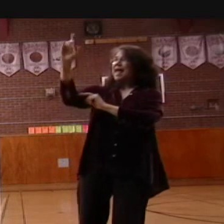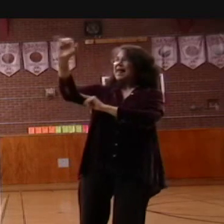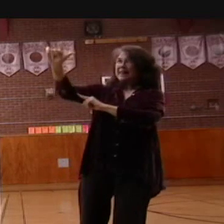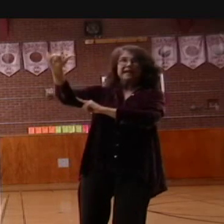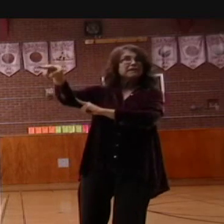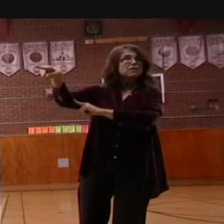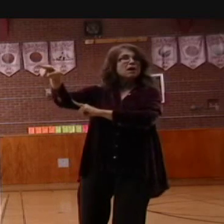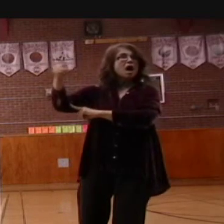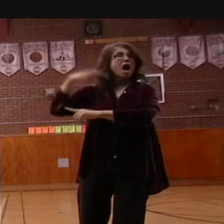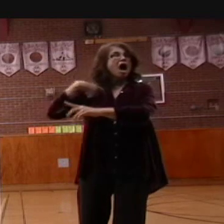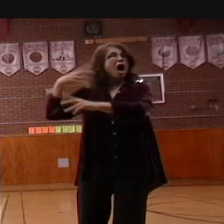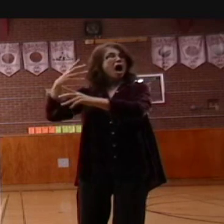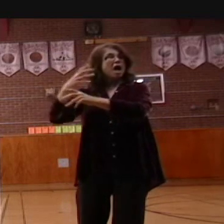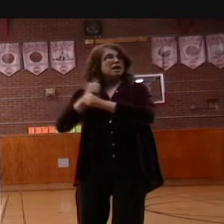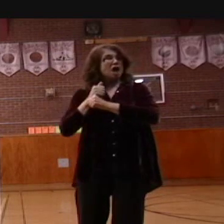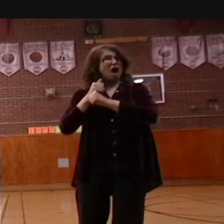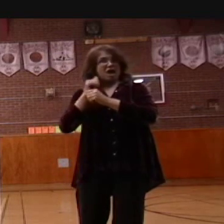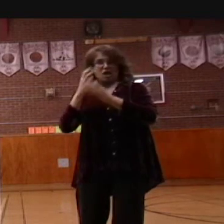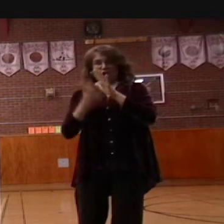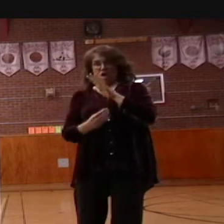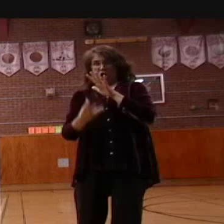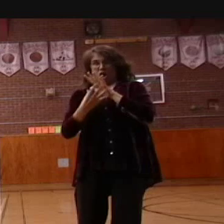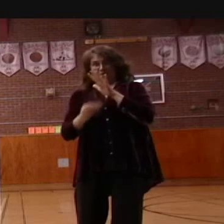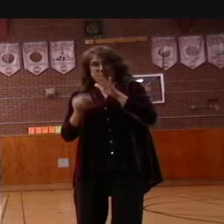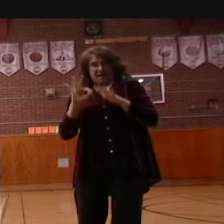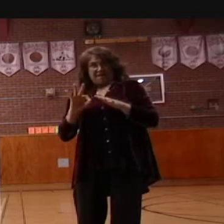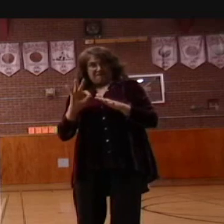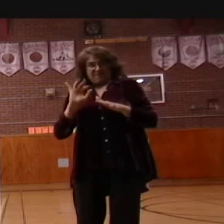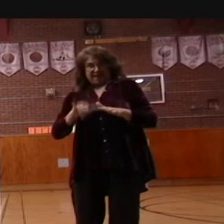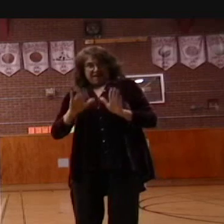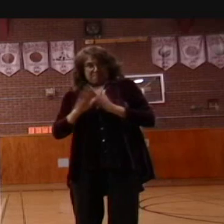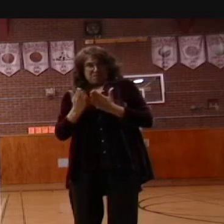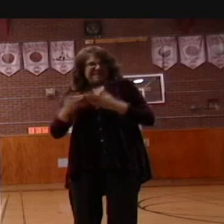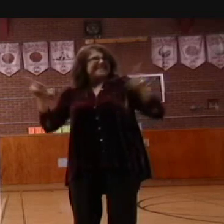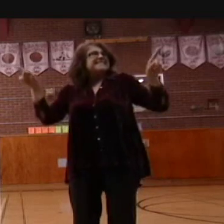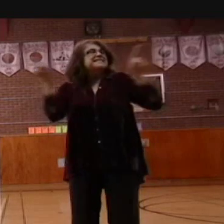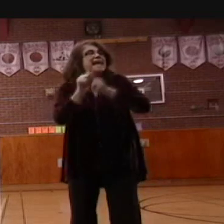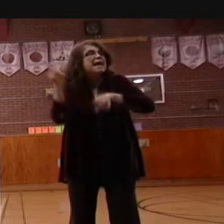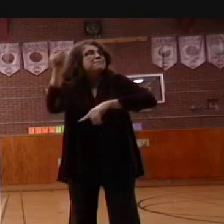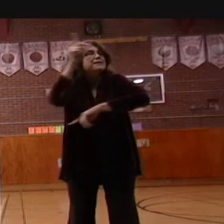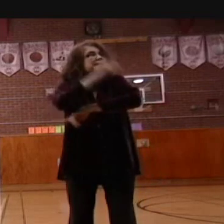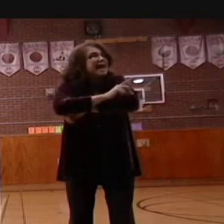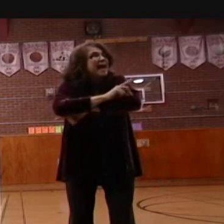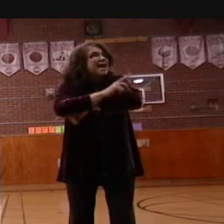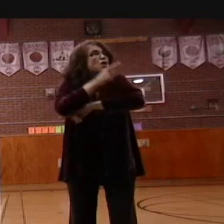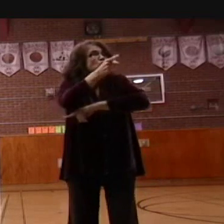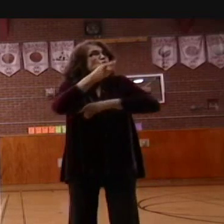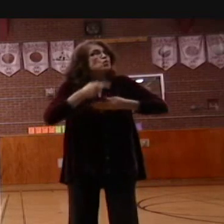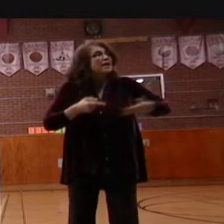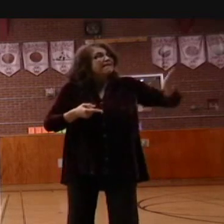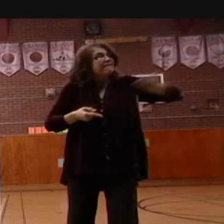on the same day I got the invitation to speak at your school. I wanted to share her story with you today.